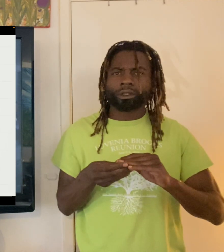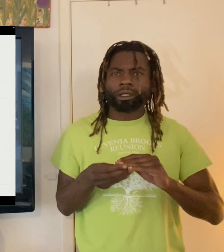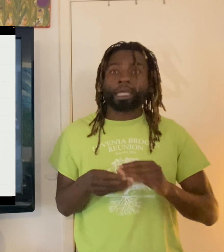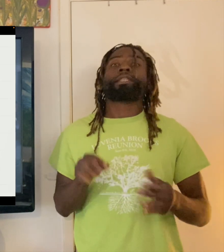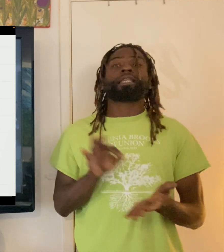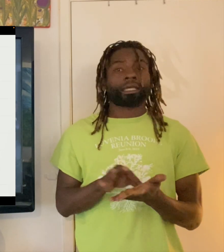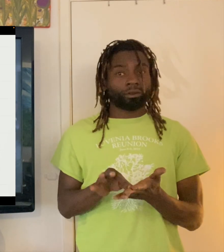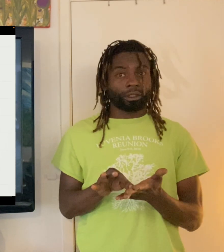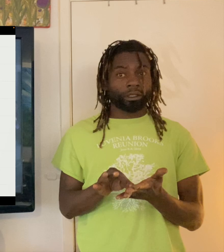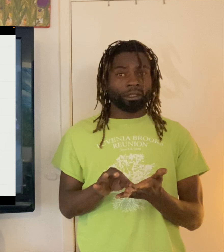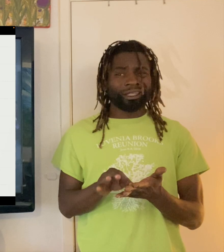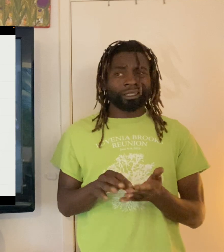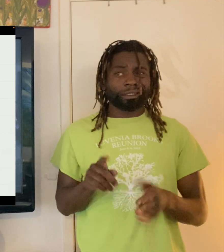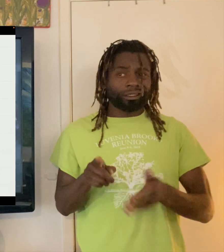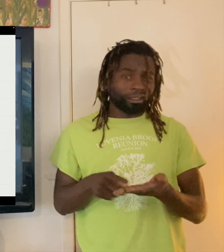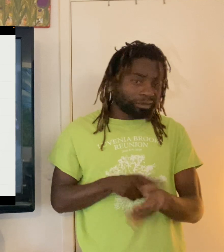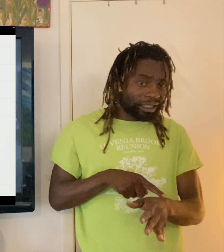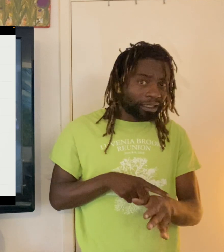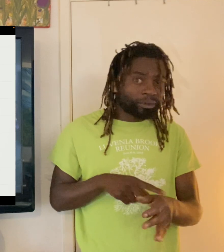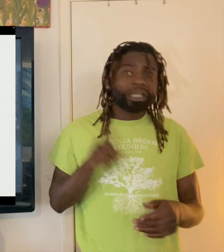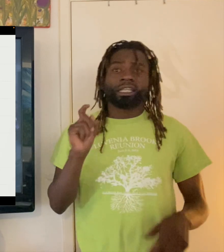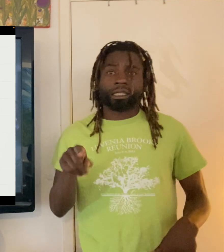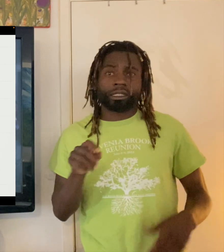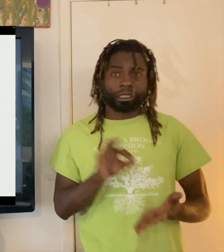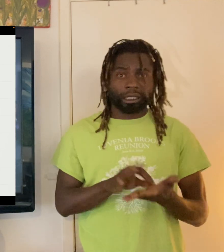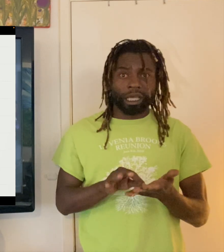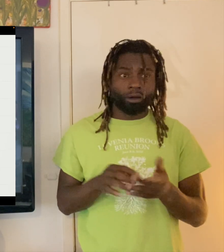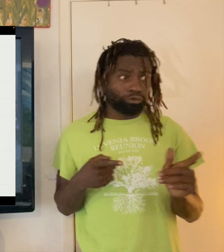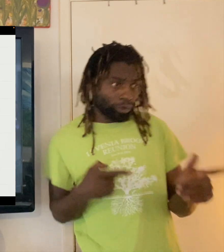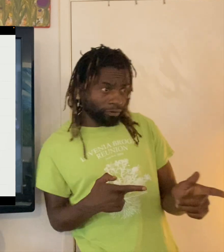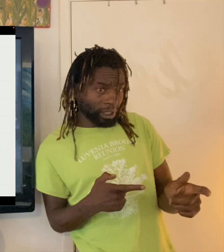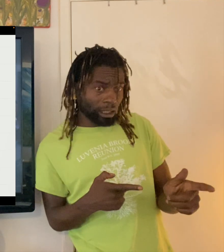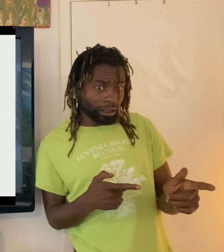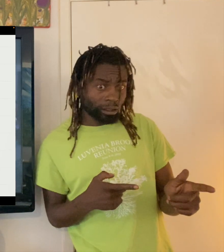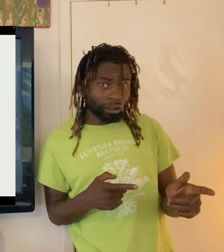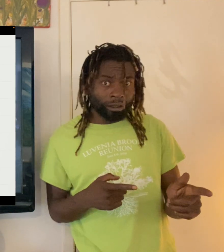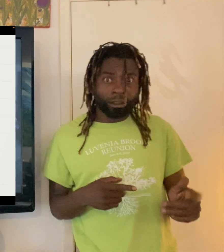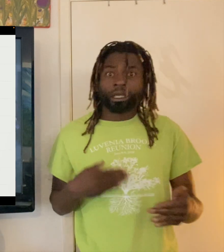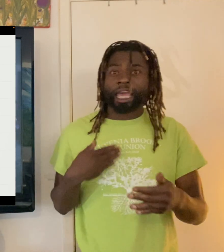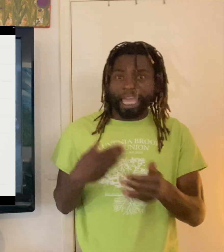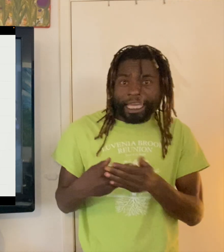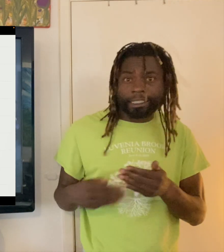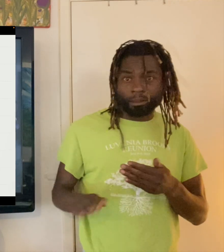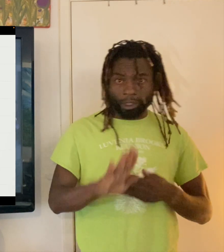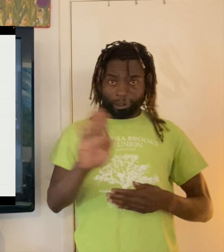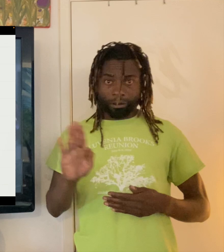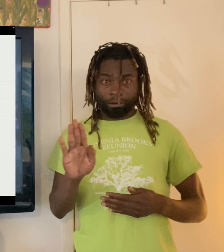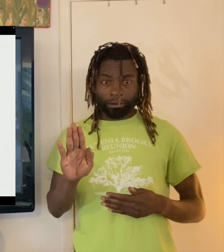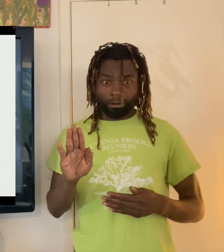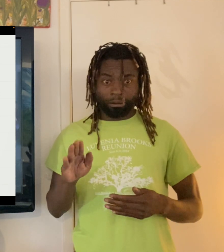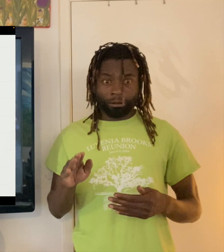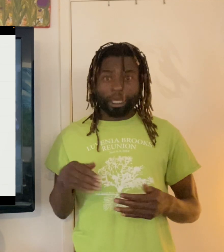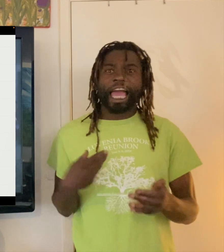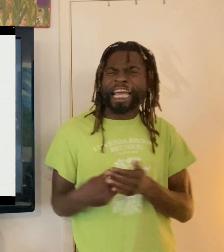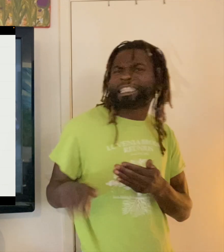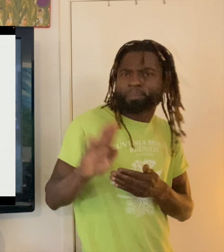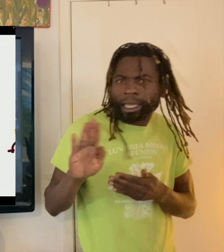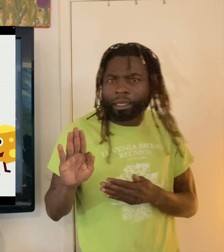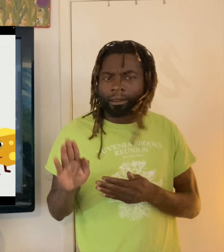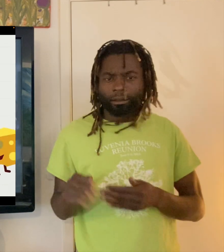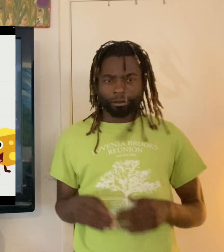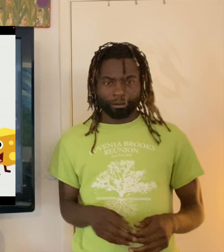when we are counting. And sometimes when we are counting, and especially when we have to count something quickly, we use